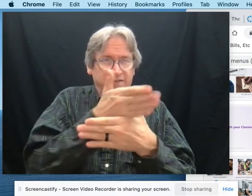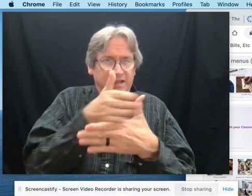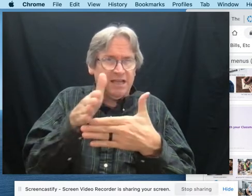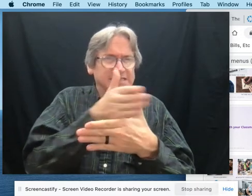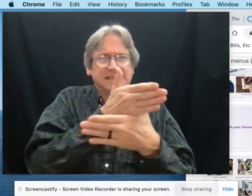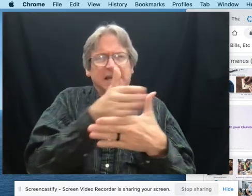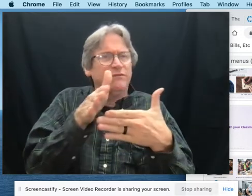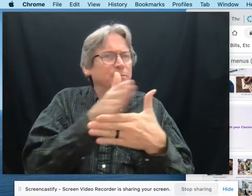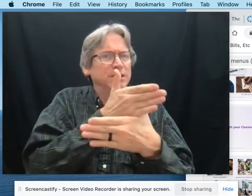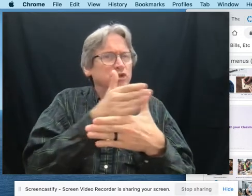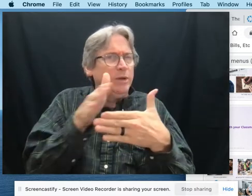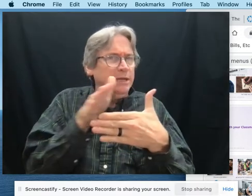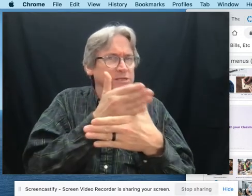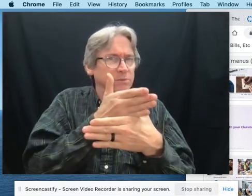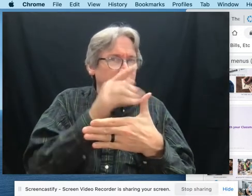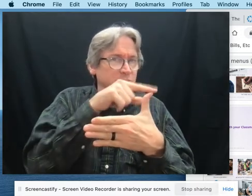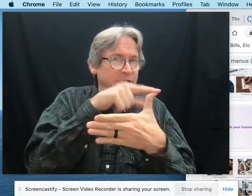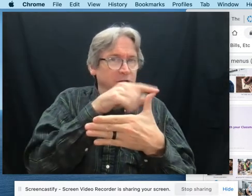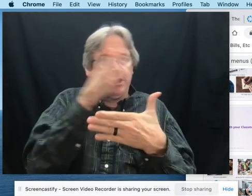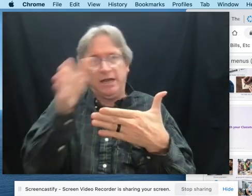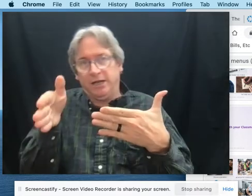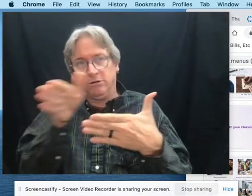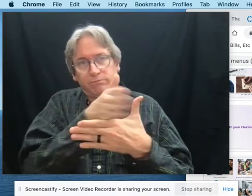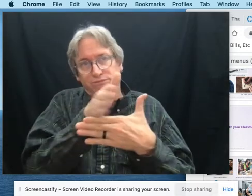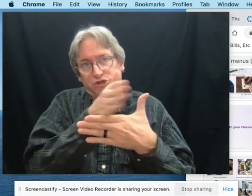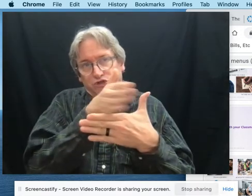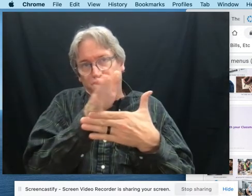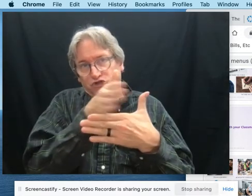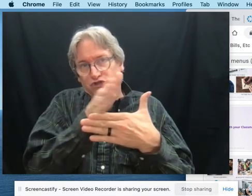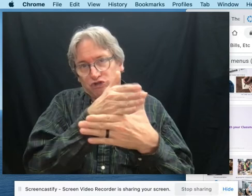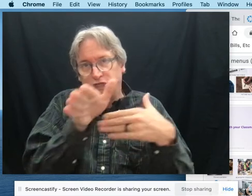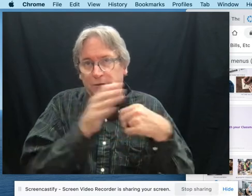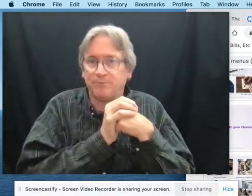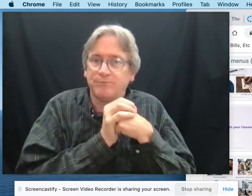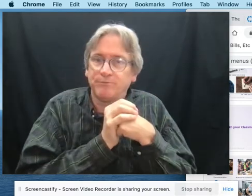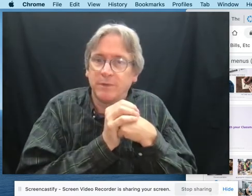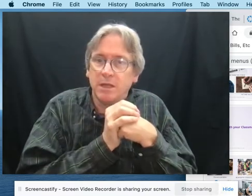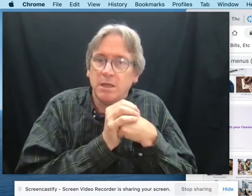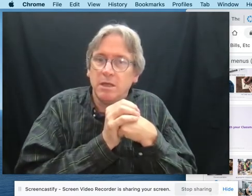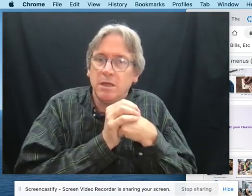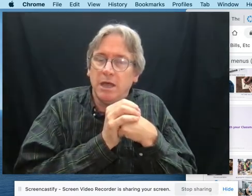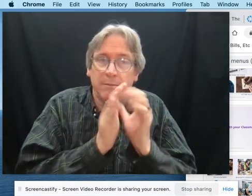It's kind of like it's the sign for between as well, between here and here. Share.